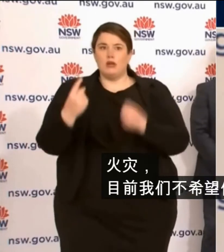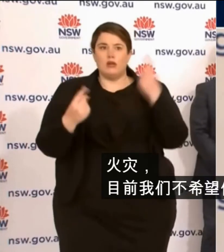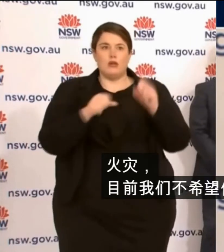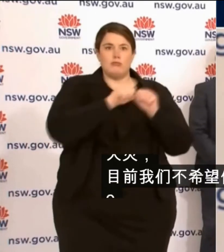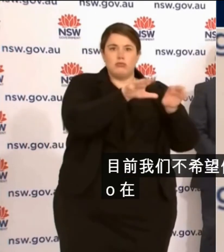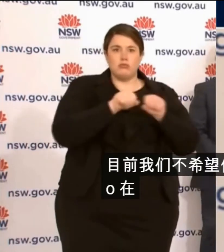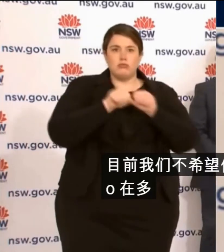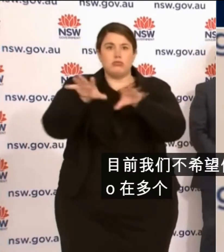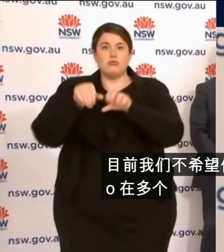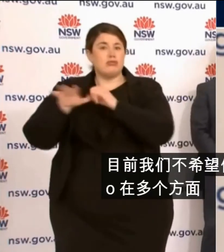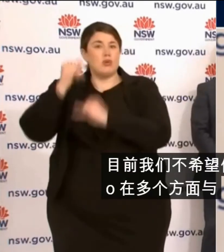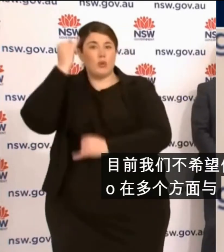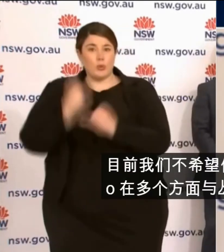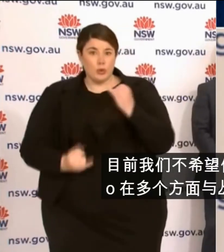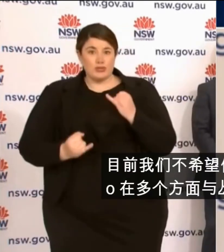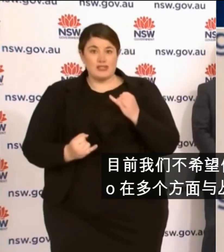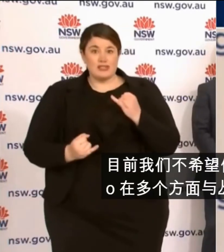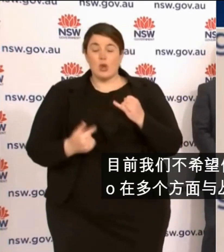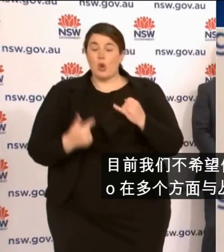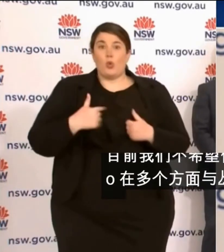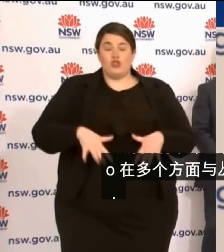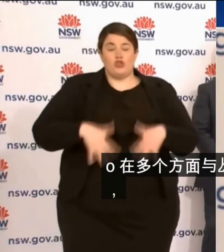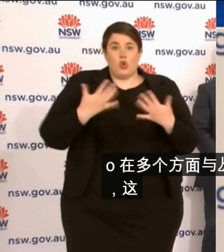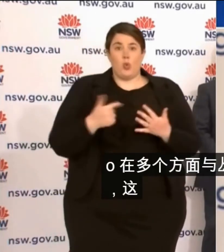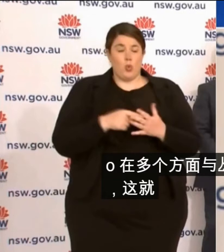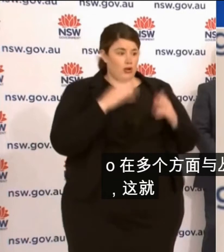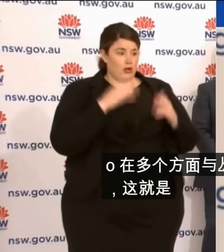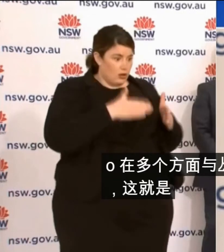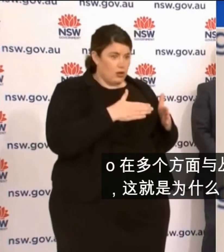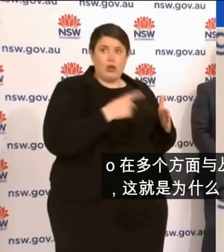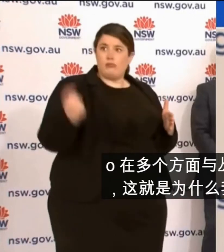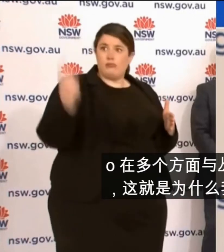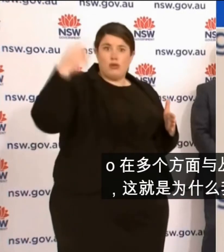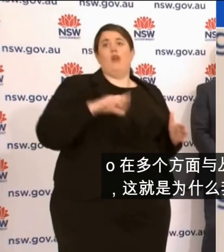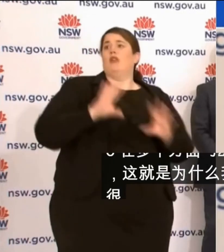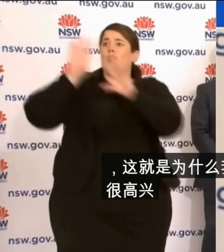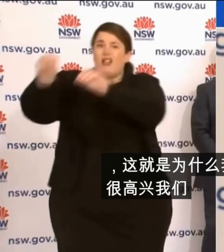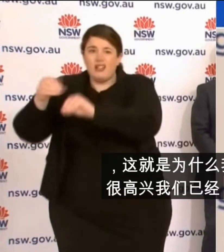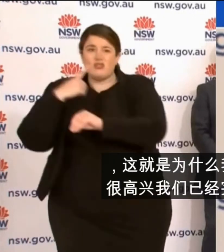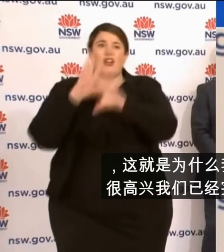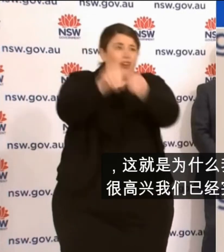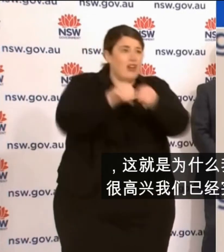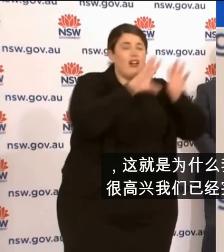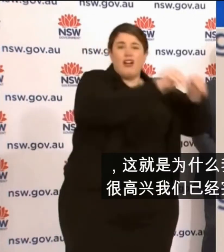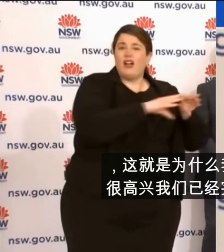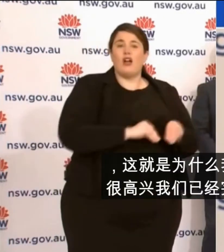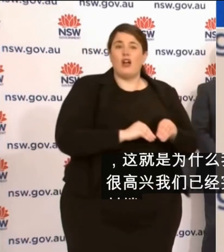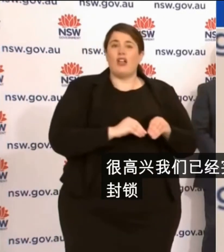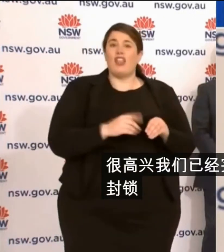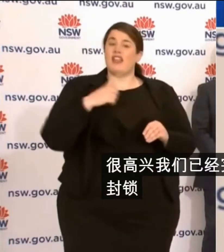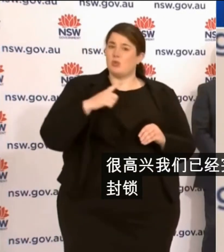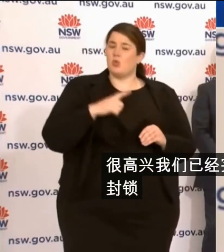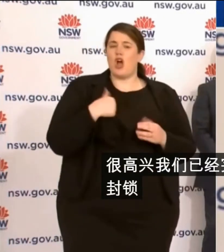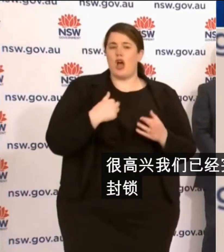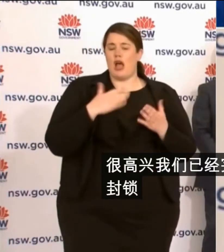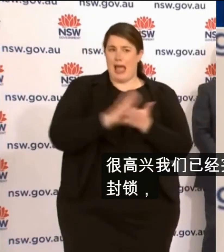we do not want to be fighting bushfires on multiple fronts. And that's why I'm so pleased as well that we've got the regional